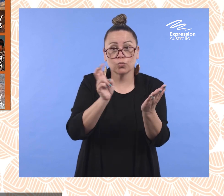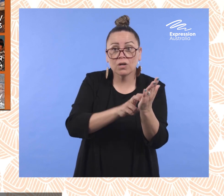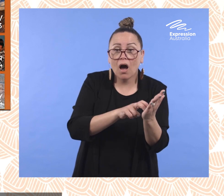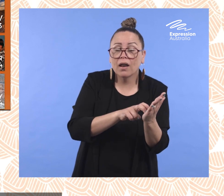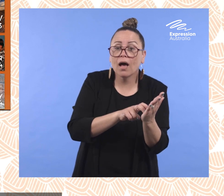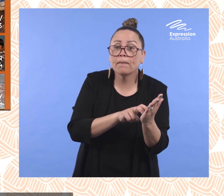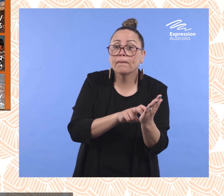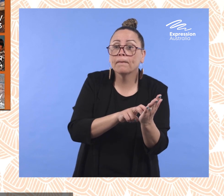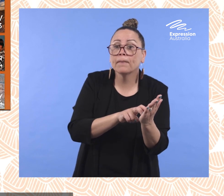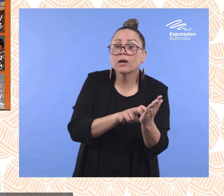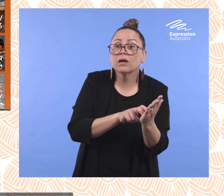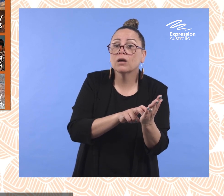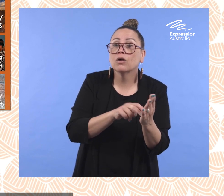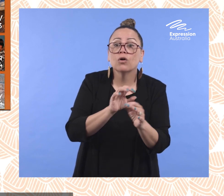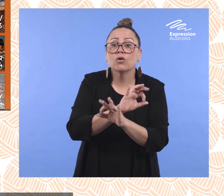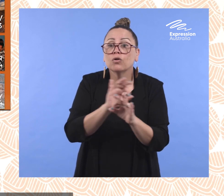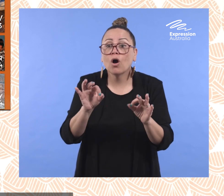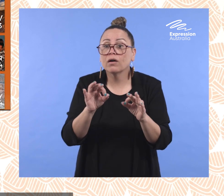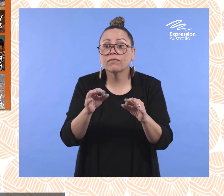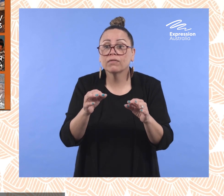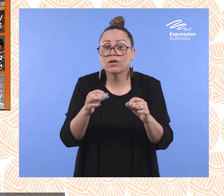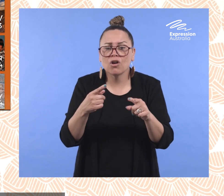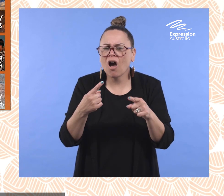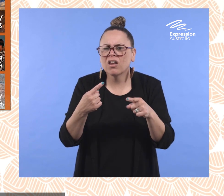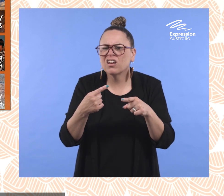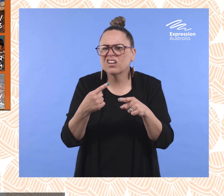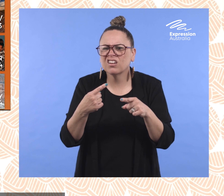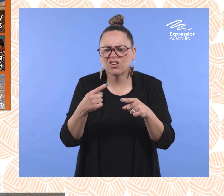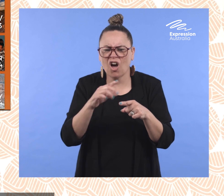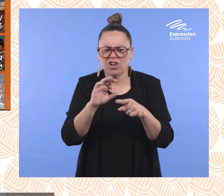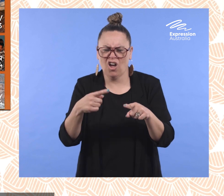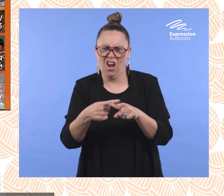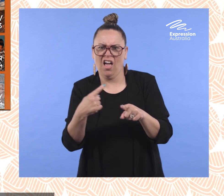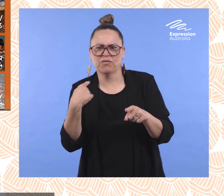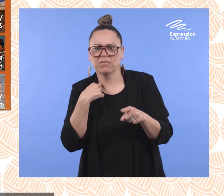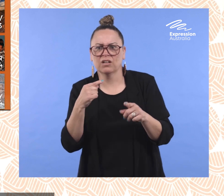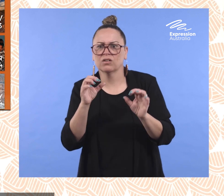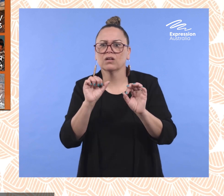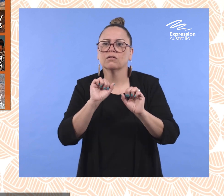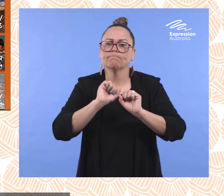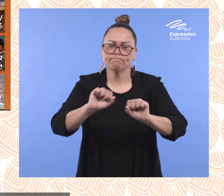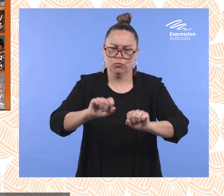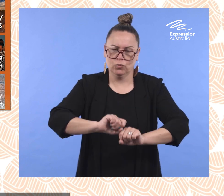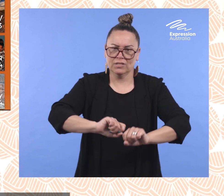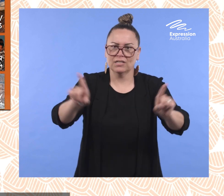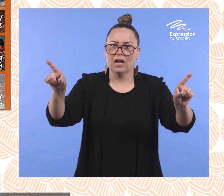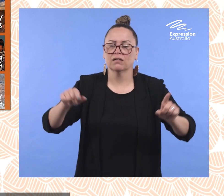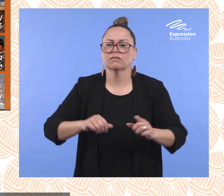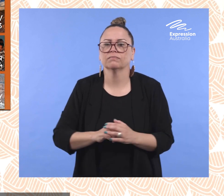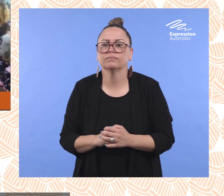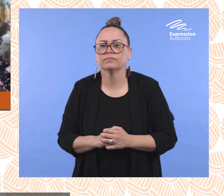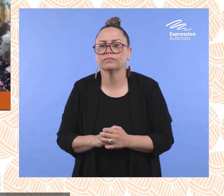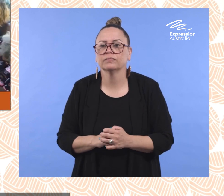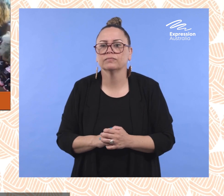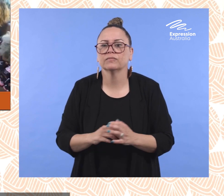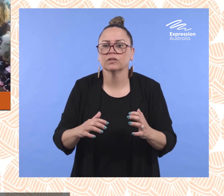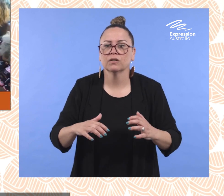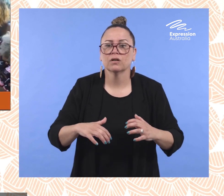month, not steak knives, Aunty Munya, but our books will be sent to you, Dreamtime and Practical